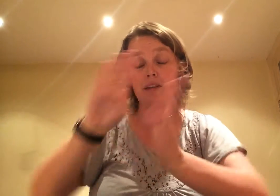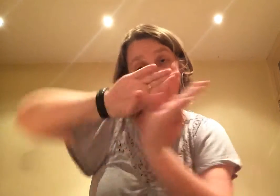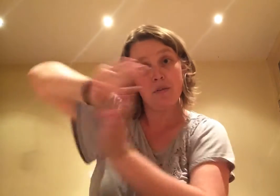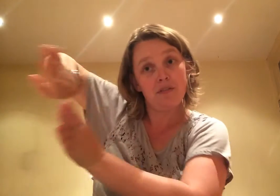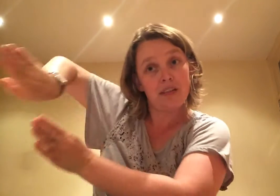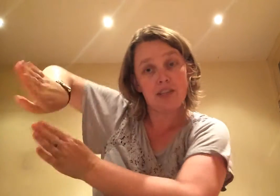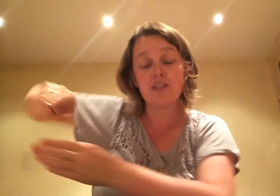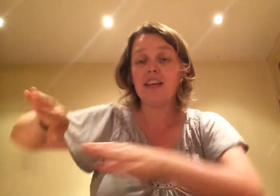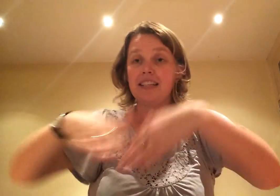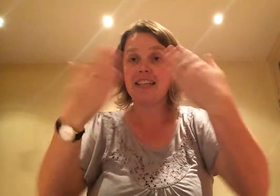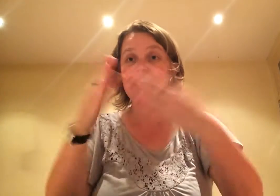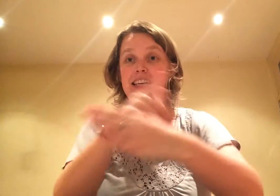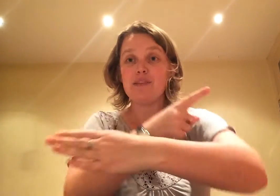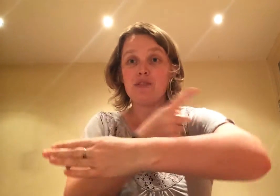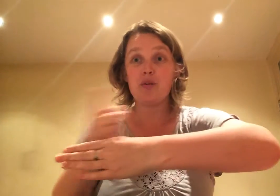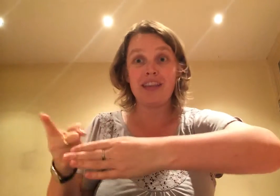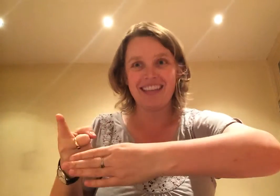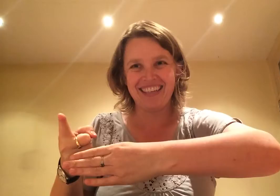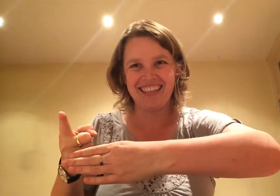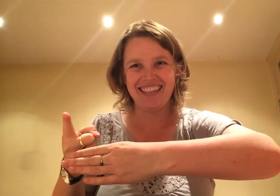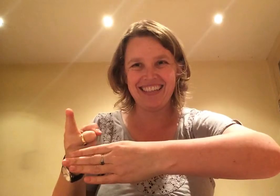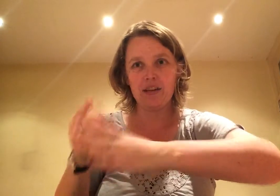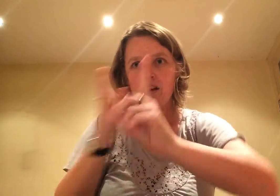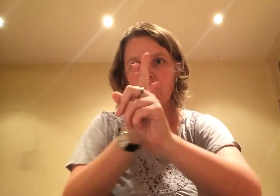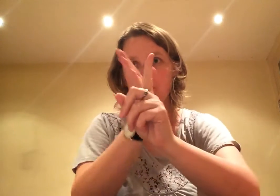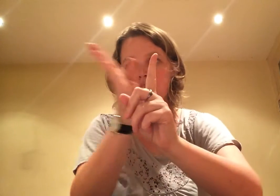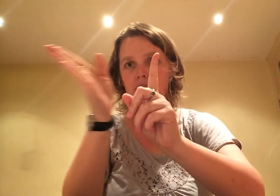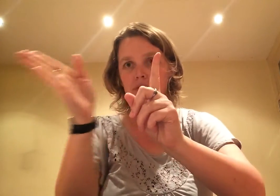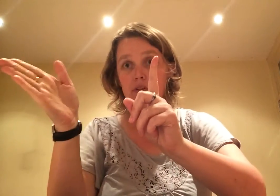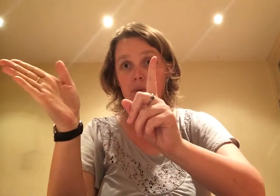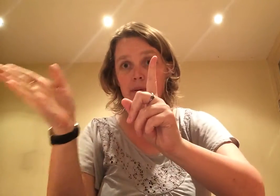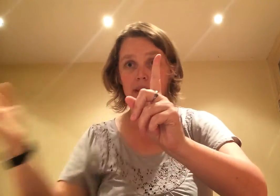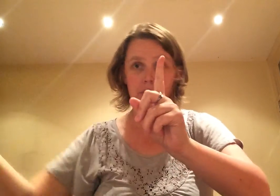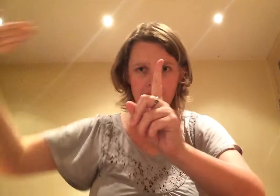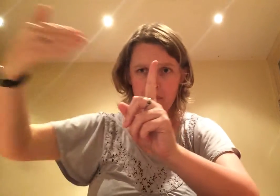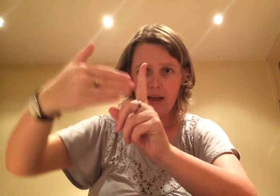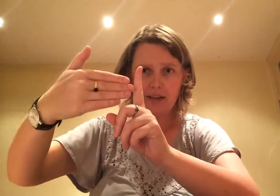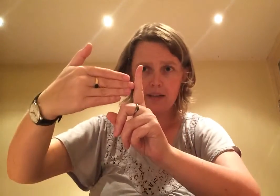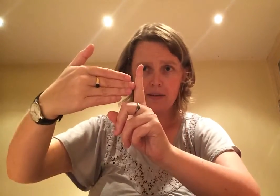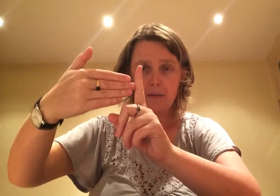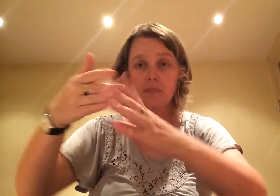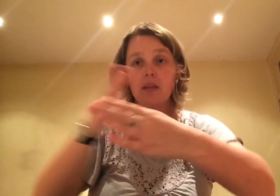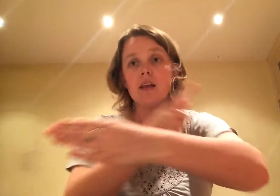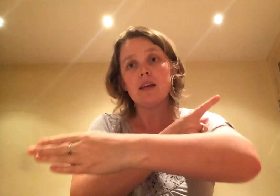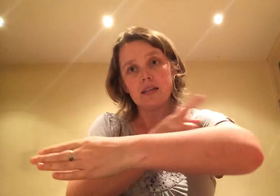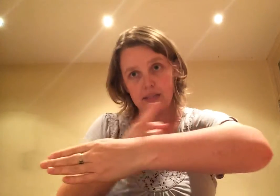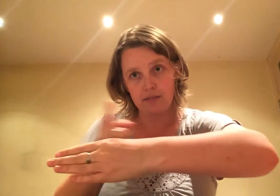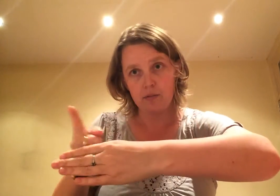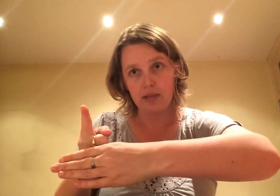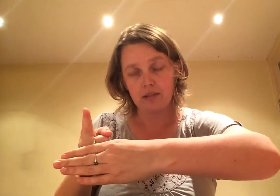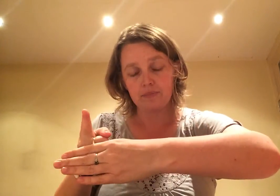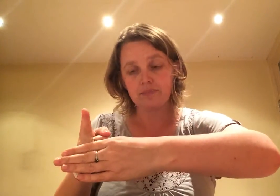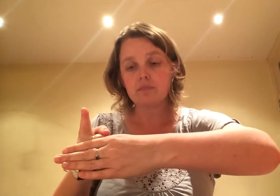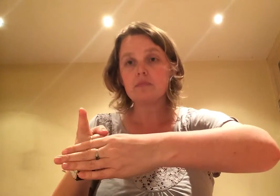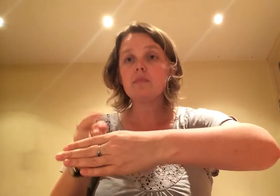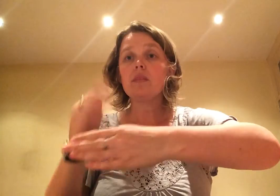we'll finish days of the week. I went off on a topic there, but I've come back. Days of the week.